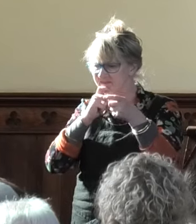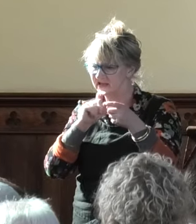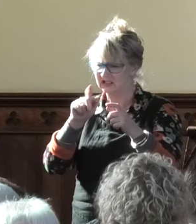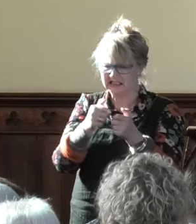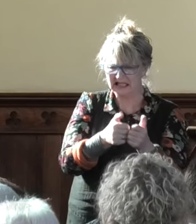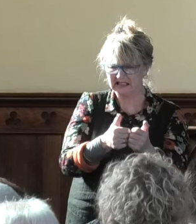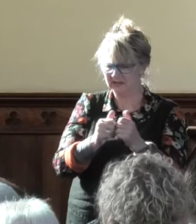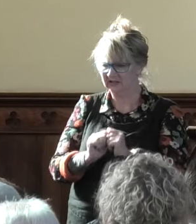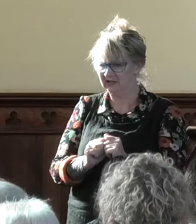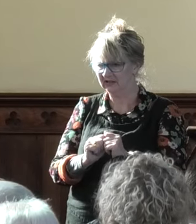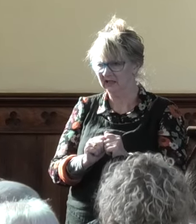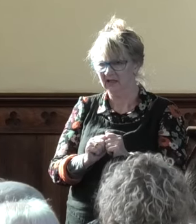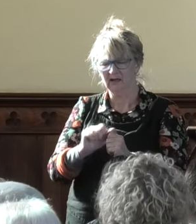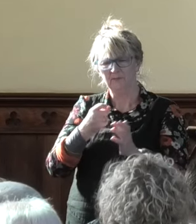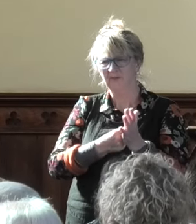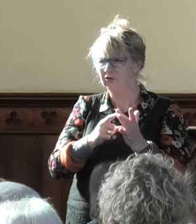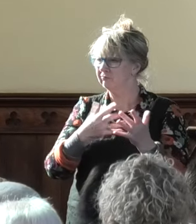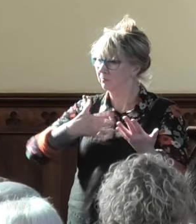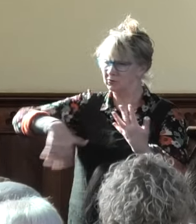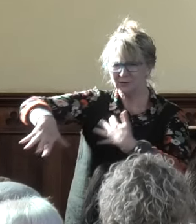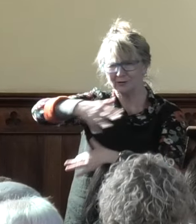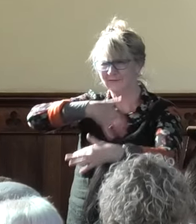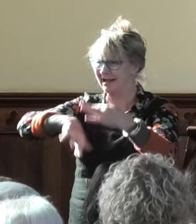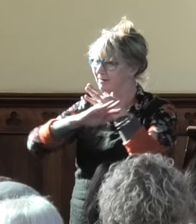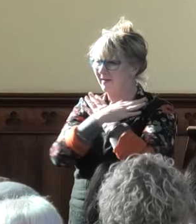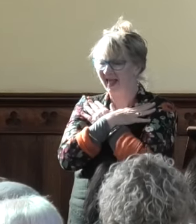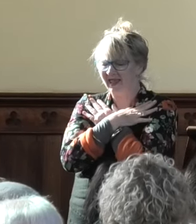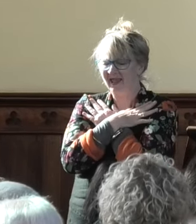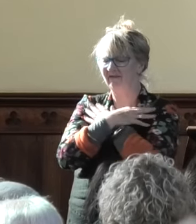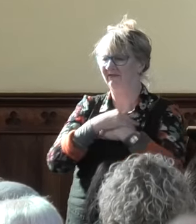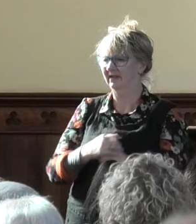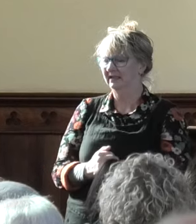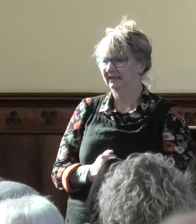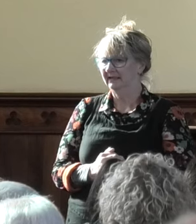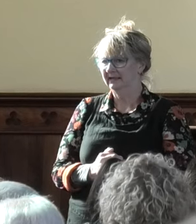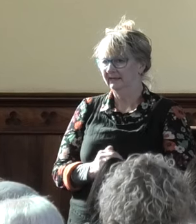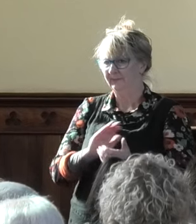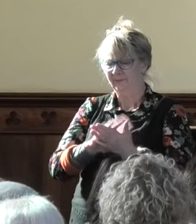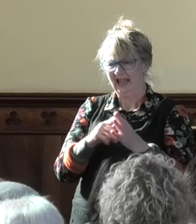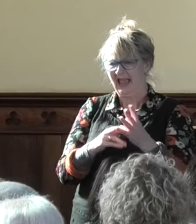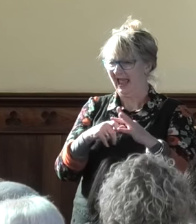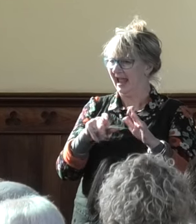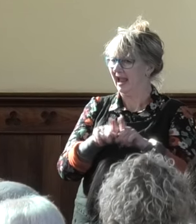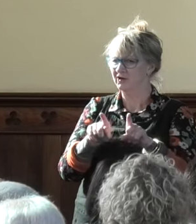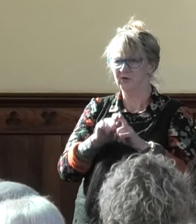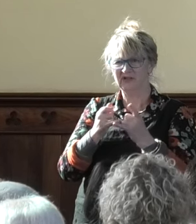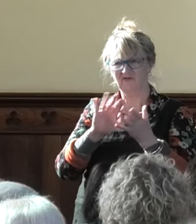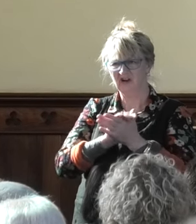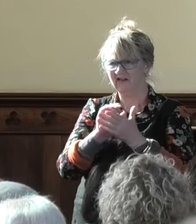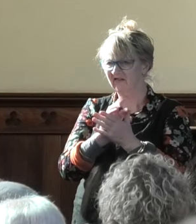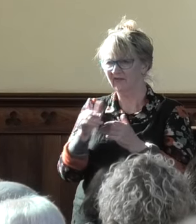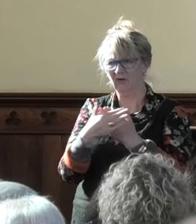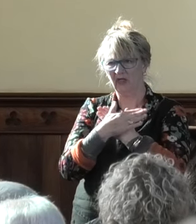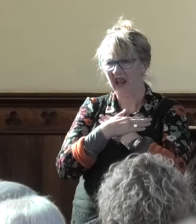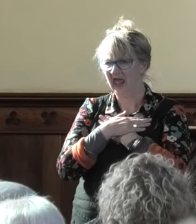text messages. She was surrounded by love and she was very grateful. Hank, too, is very grateful for the love